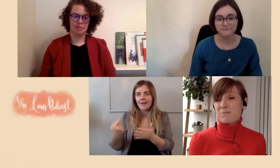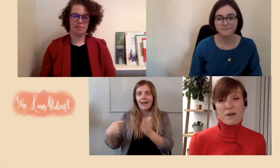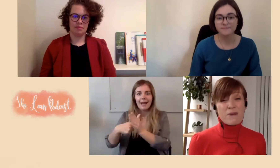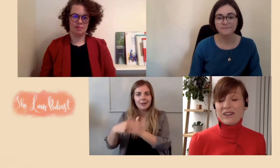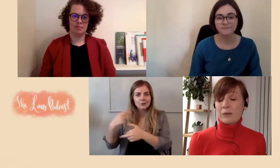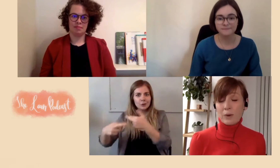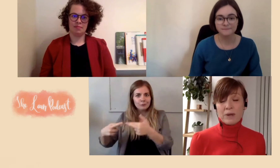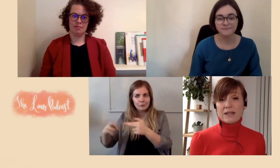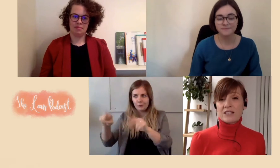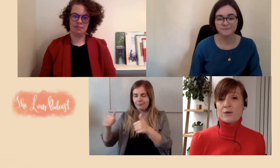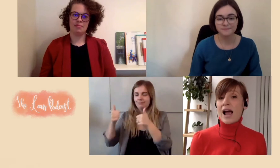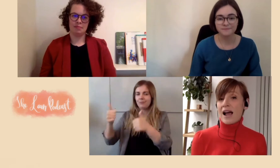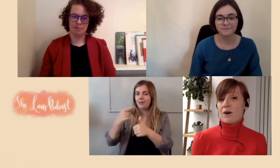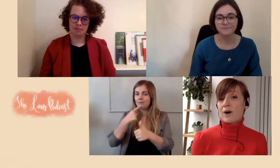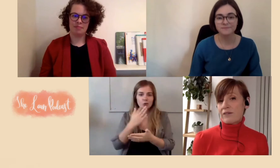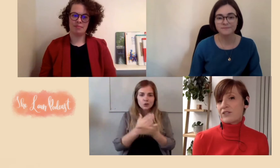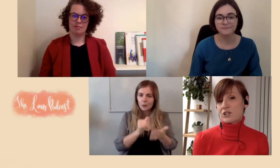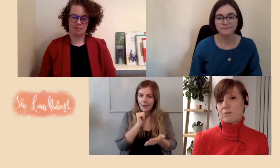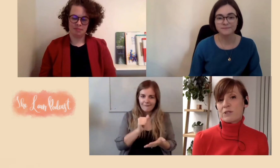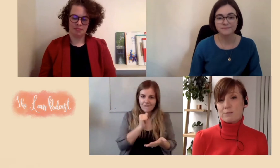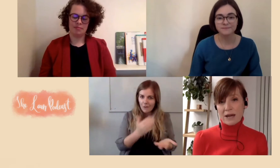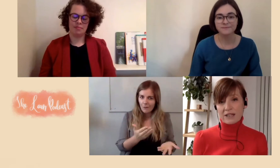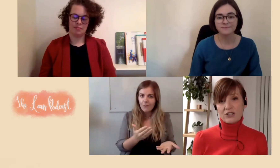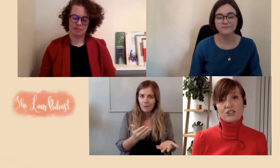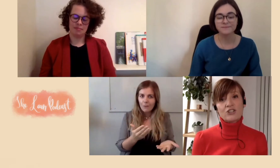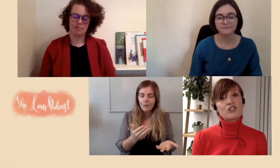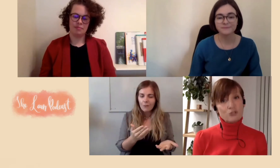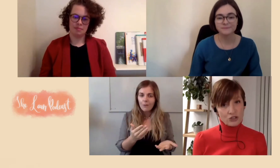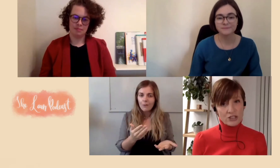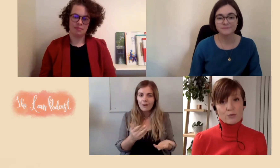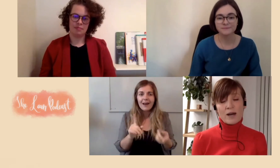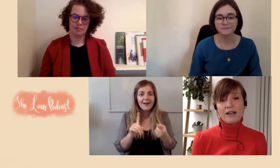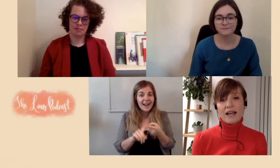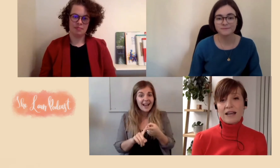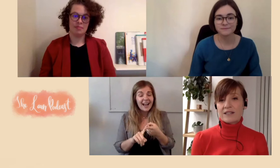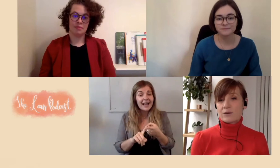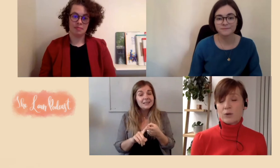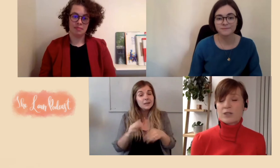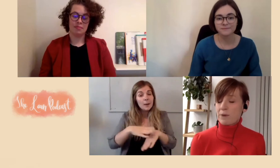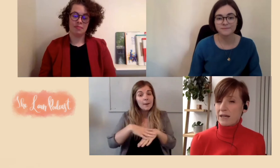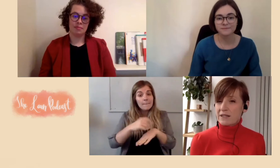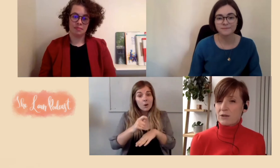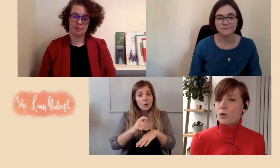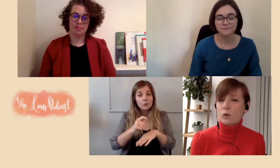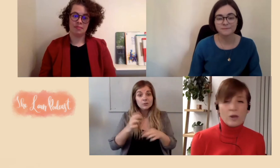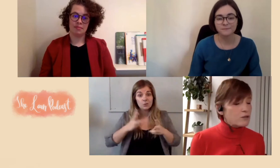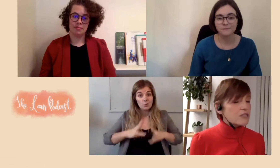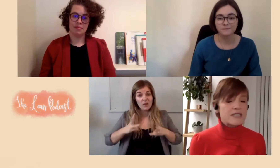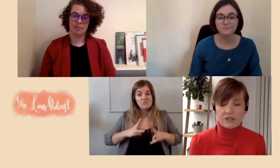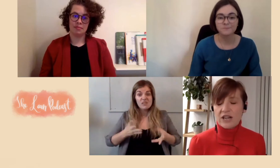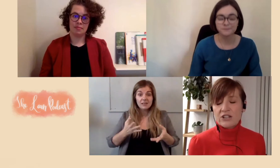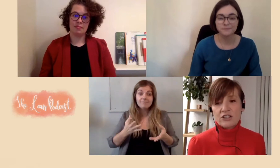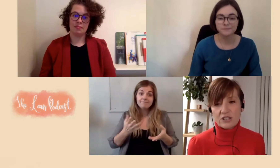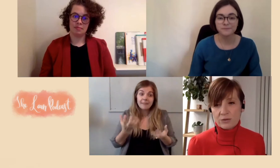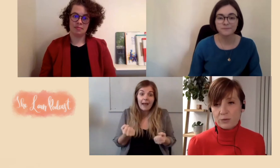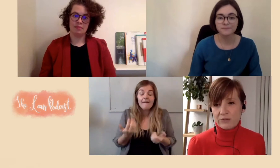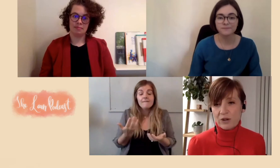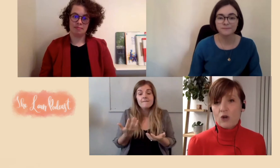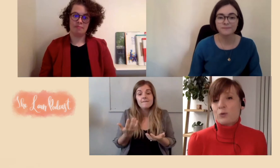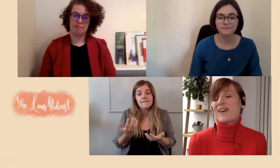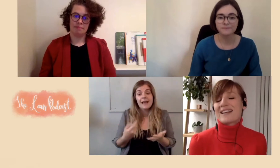that. Mm-hmm. And in addition, a lot of primarily women have taken on childcare